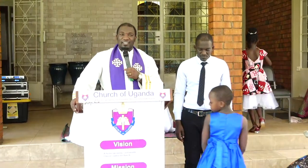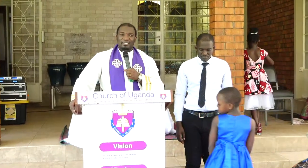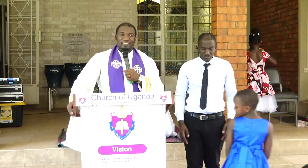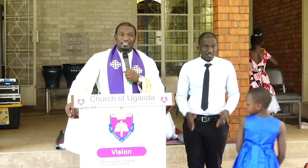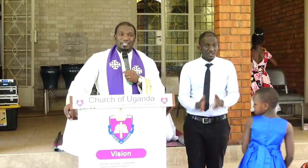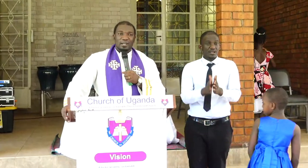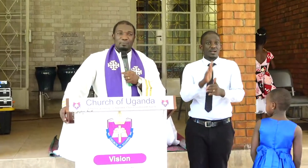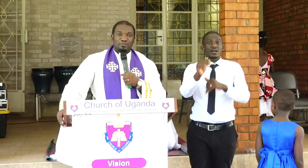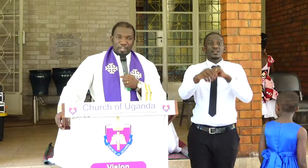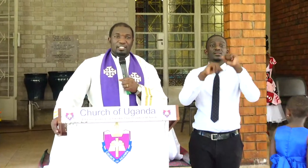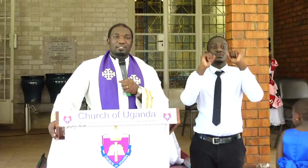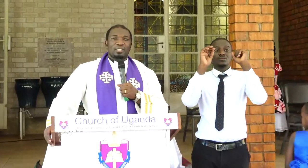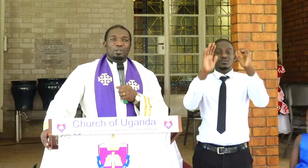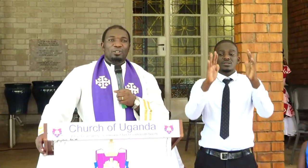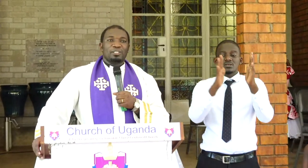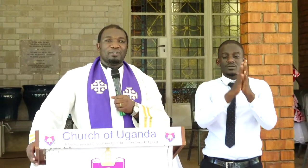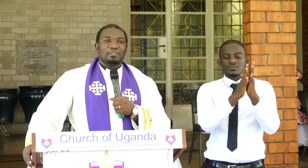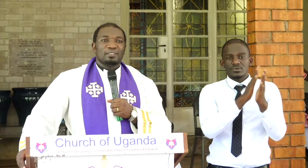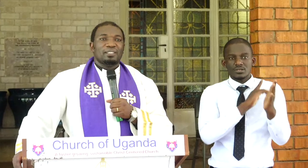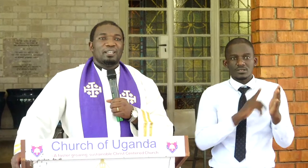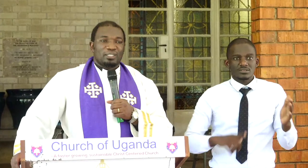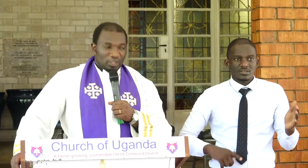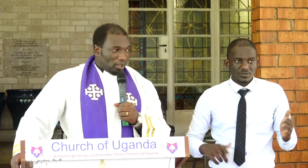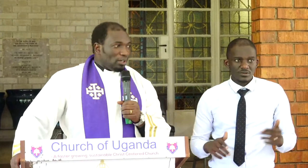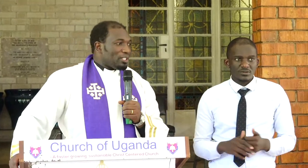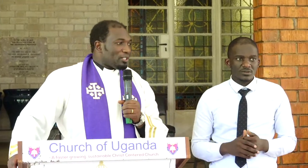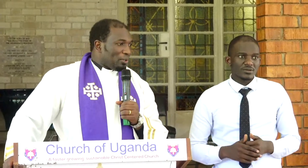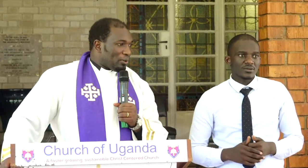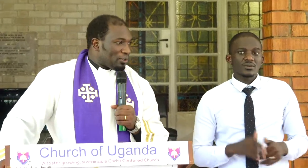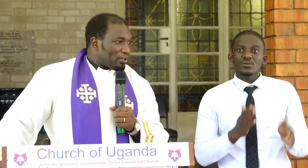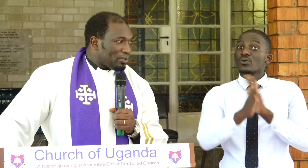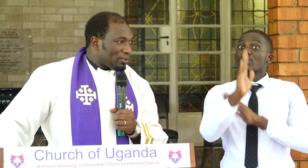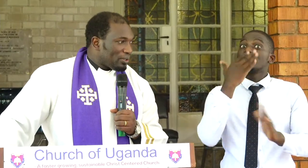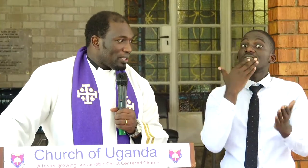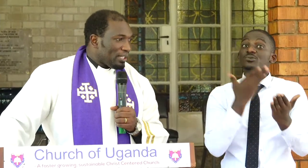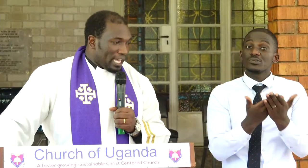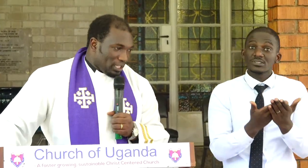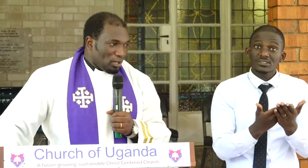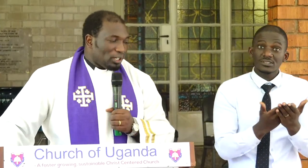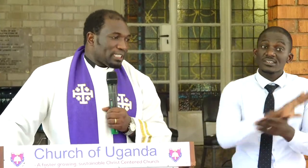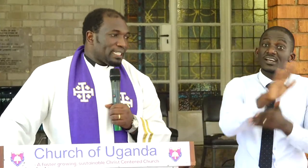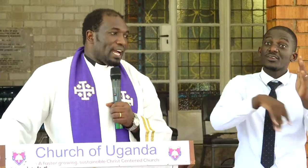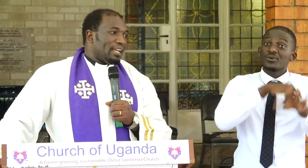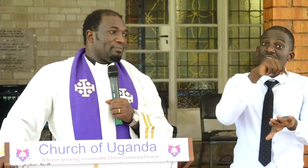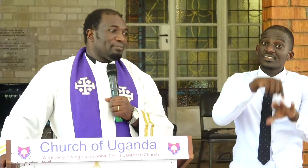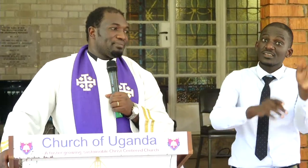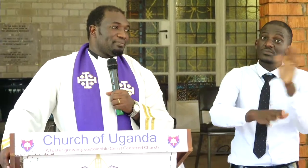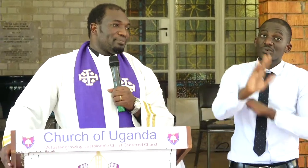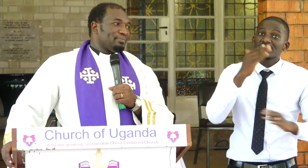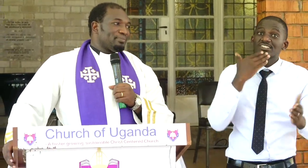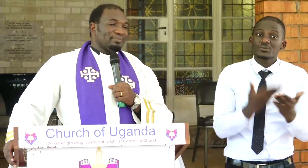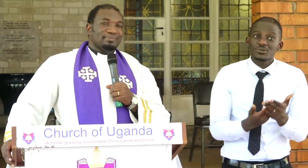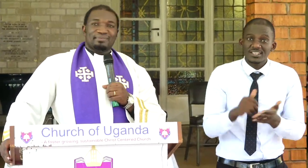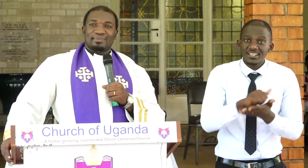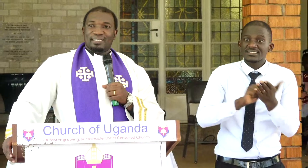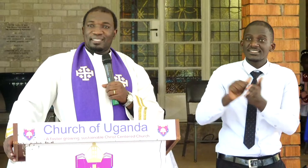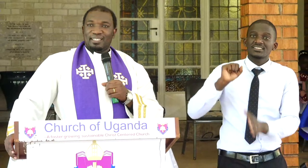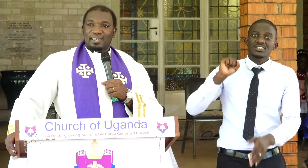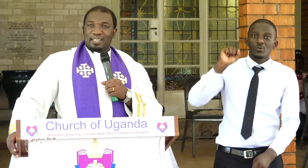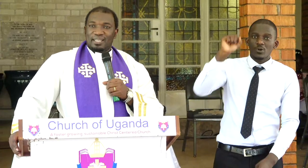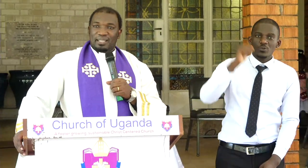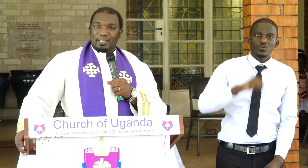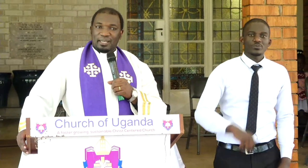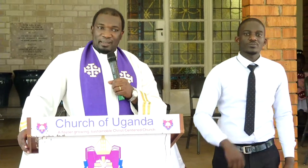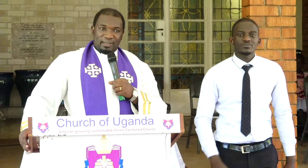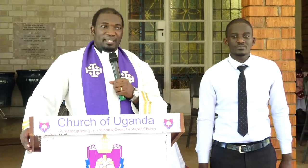Hallelujah. Praise the Lord. God is good. And all the time. God is good and that is